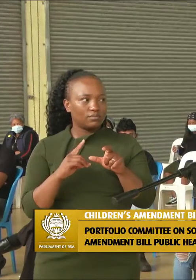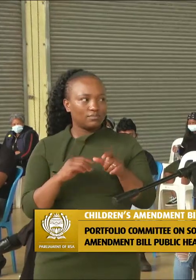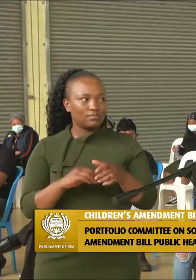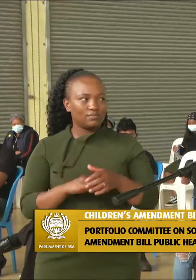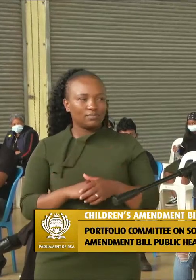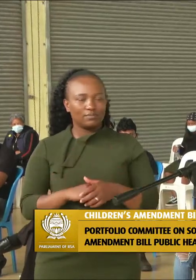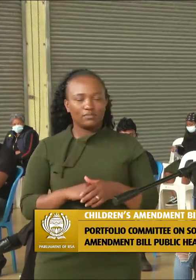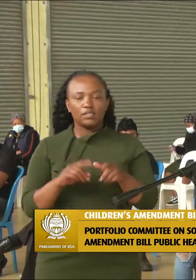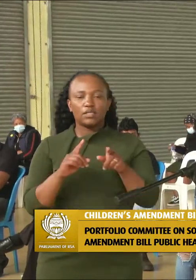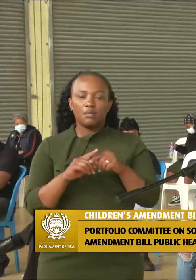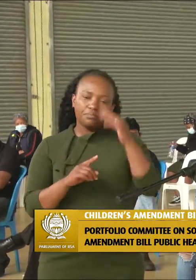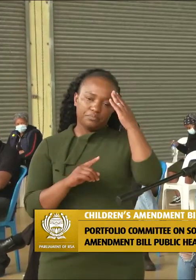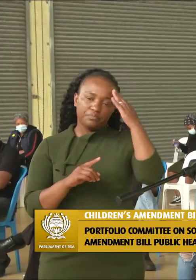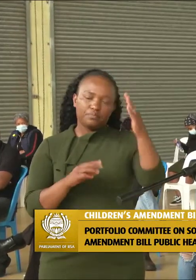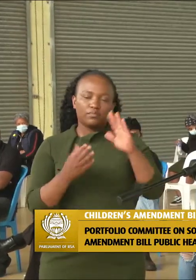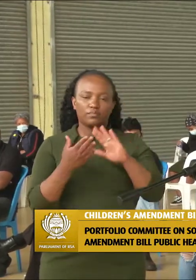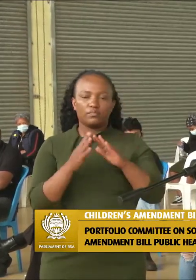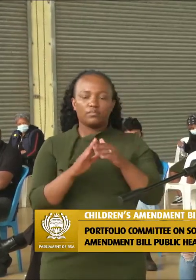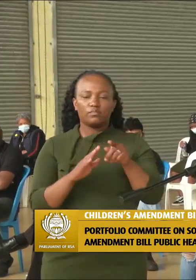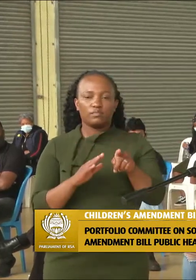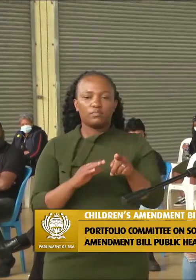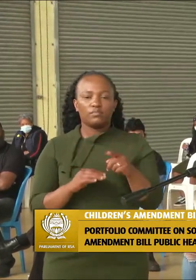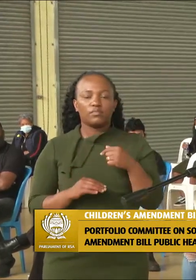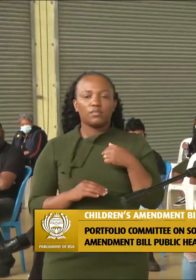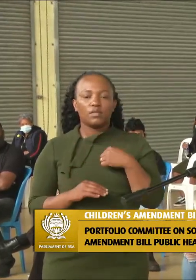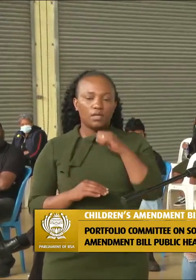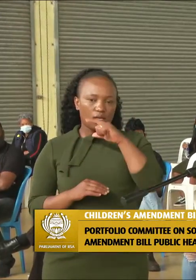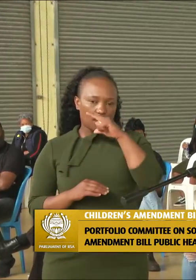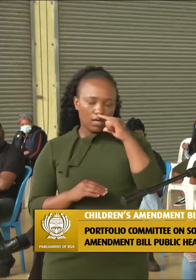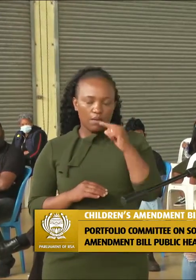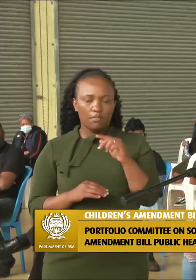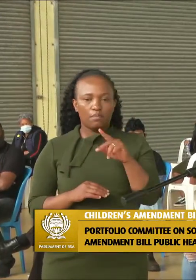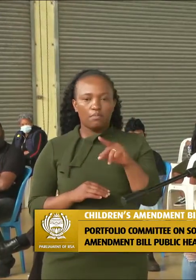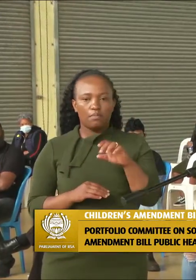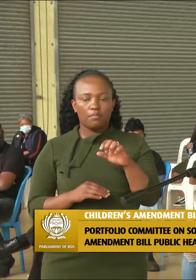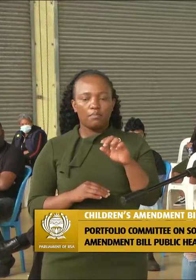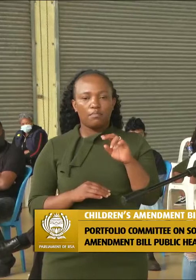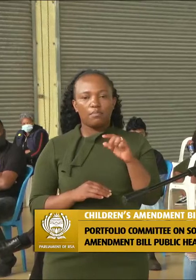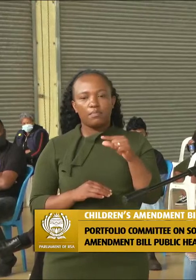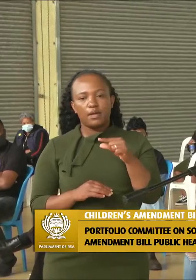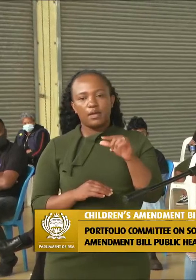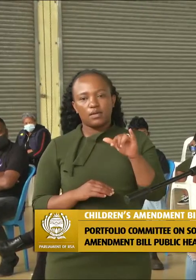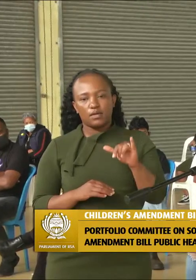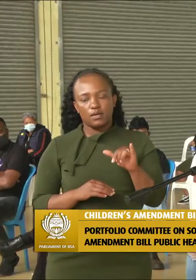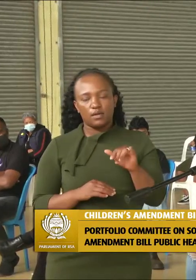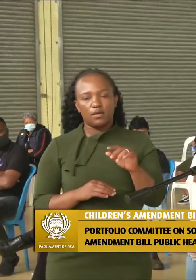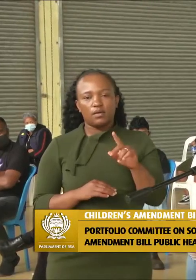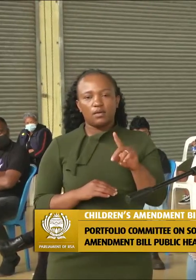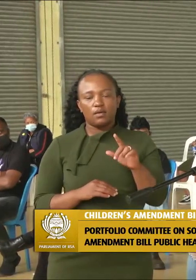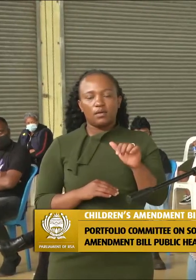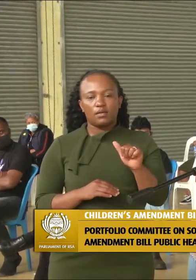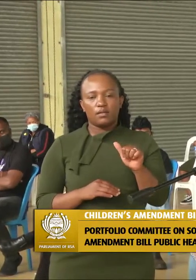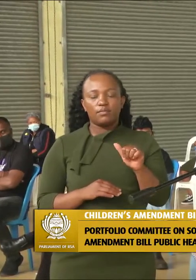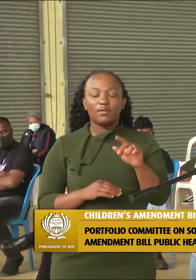and the community. My name is Peggy Ndanda, Social Work Manager at